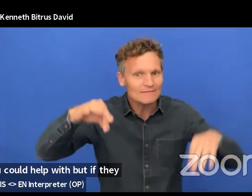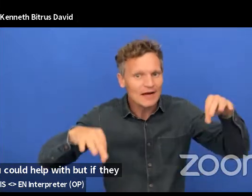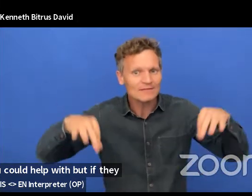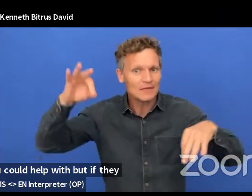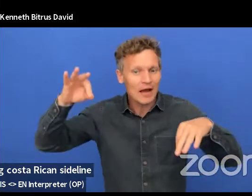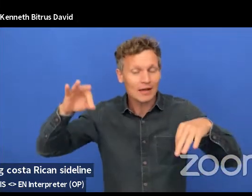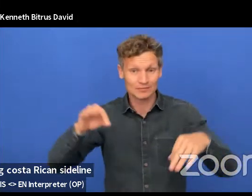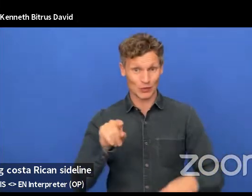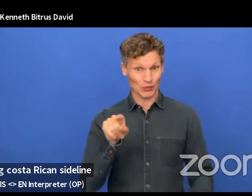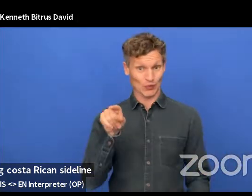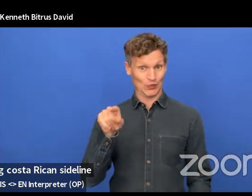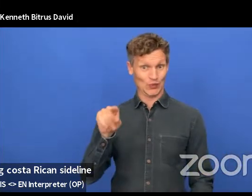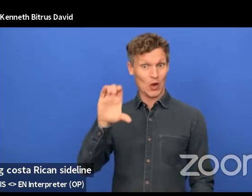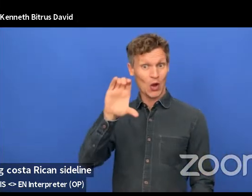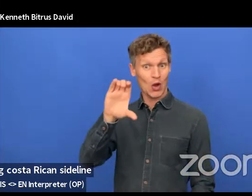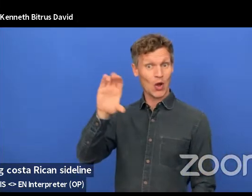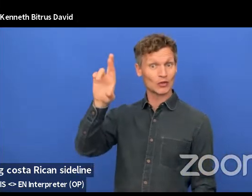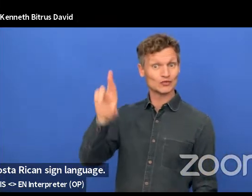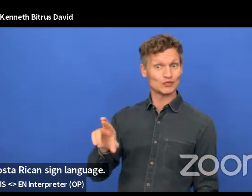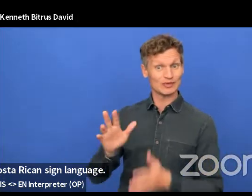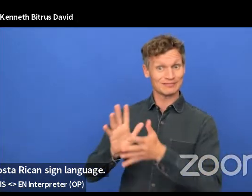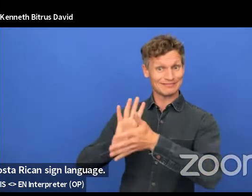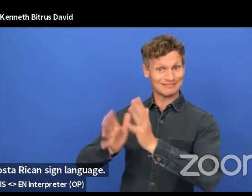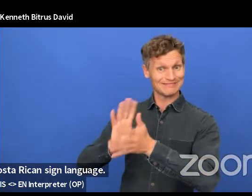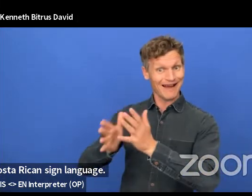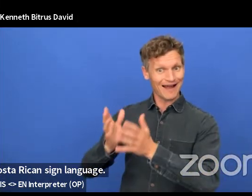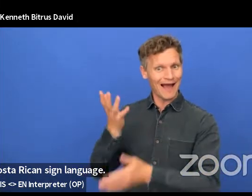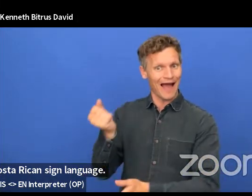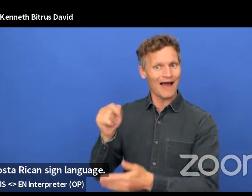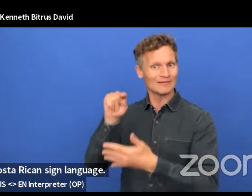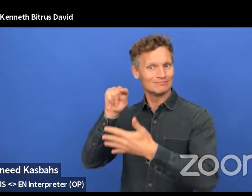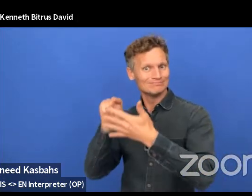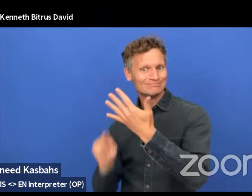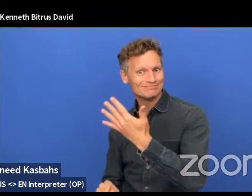Sign Language, we might also need CASPA's